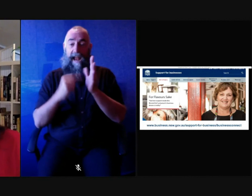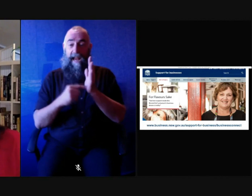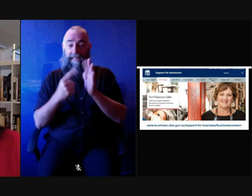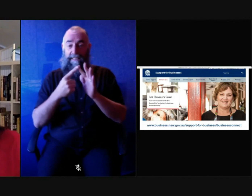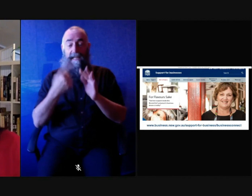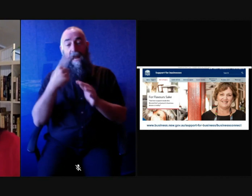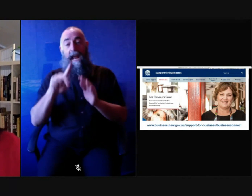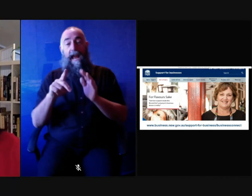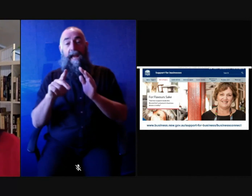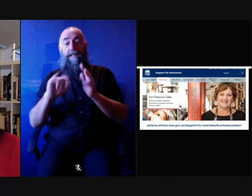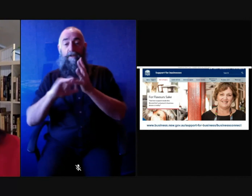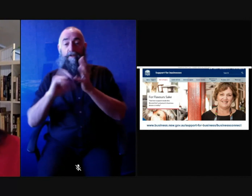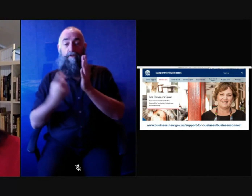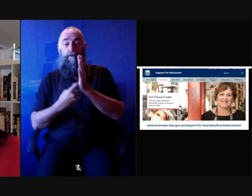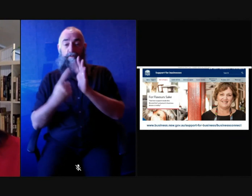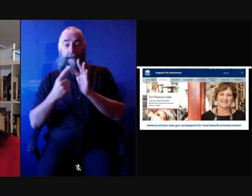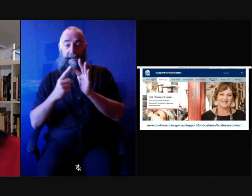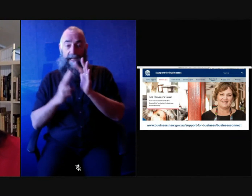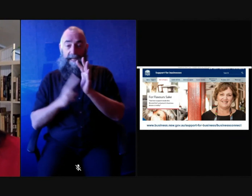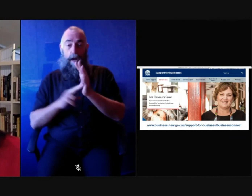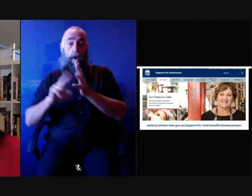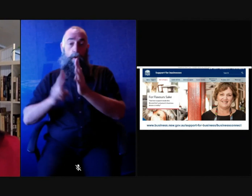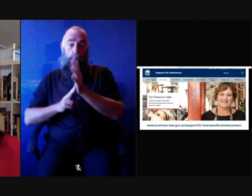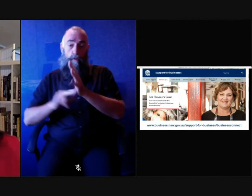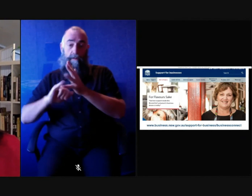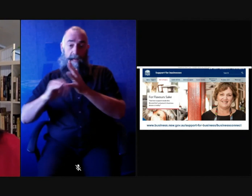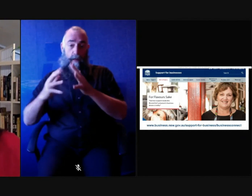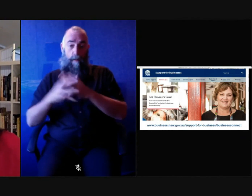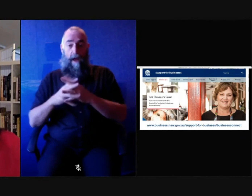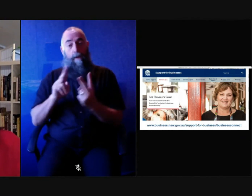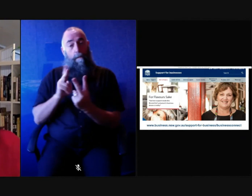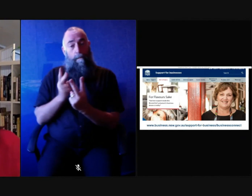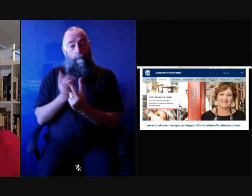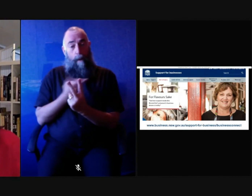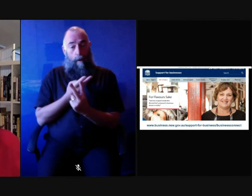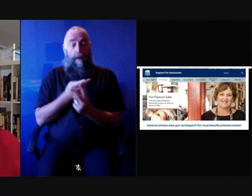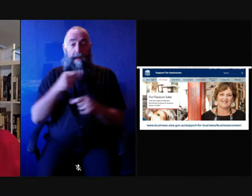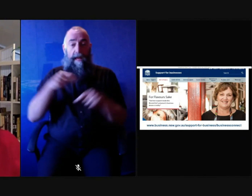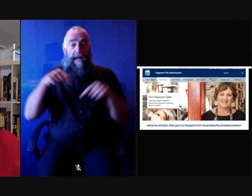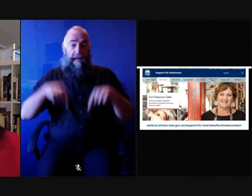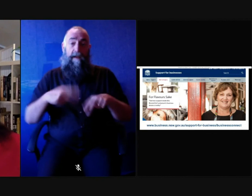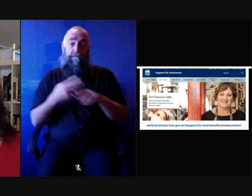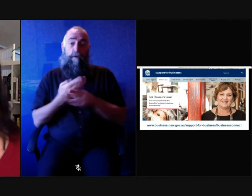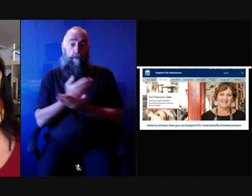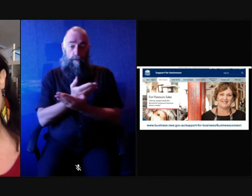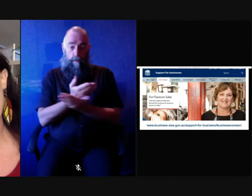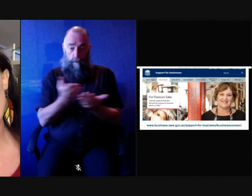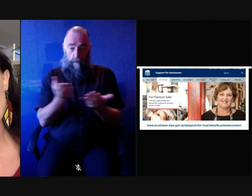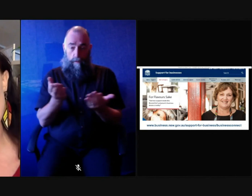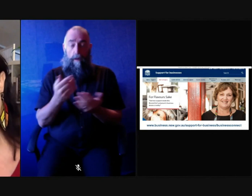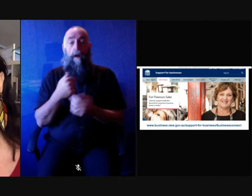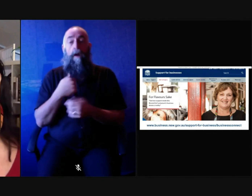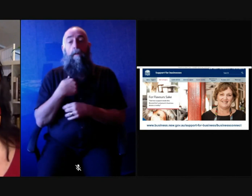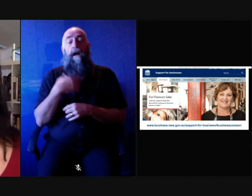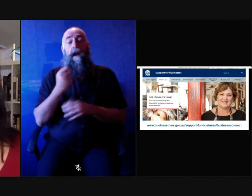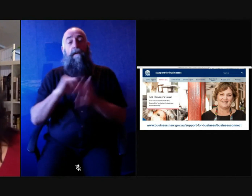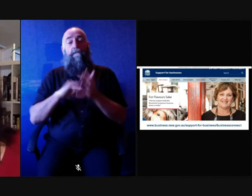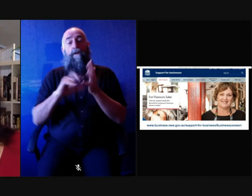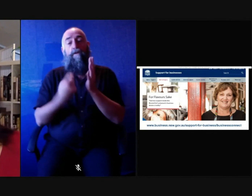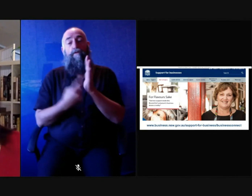you. You can see that there's been some more, there are some more webinars coming up from Screen New South Wales with some